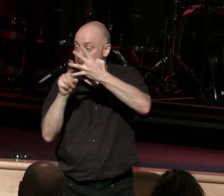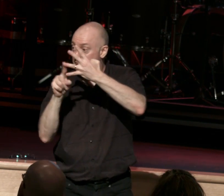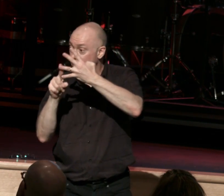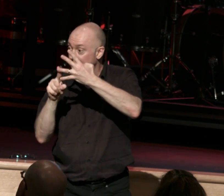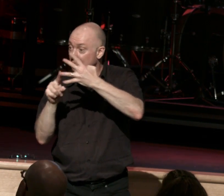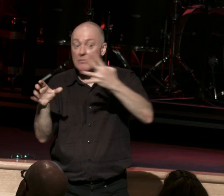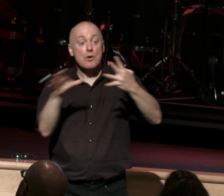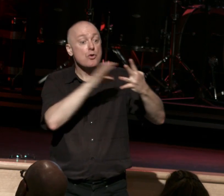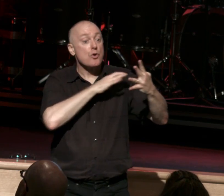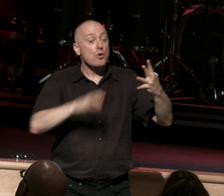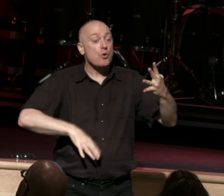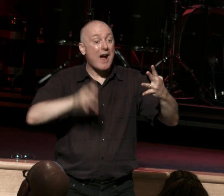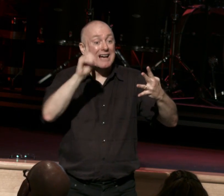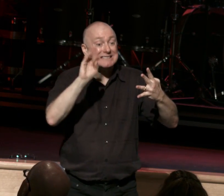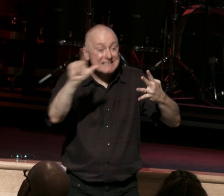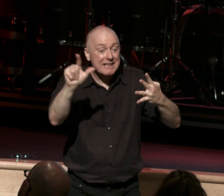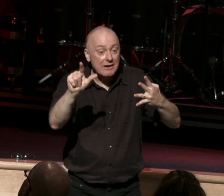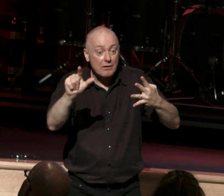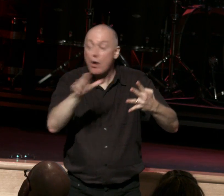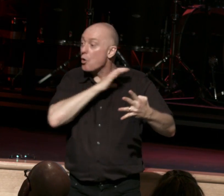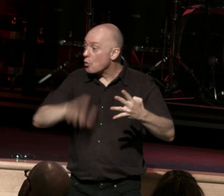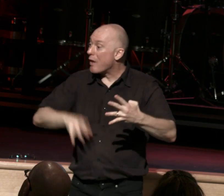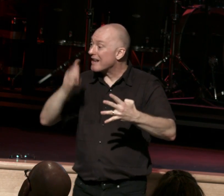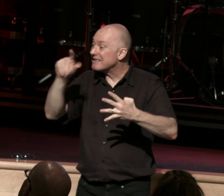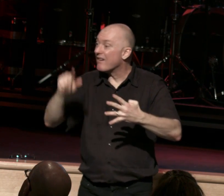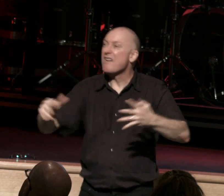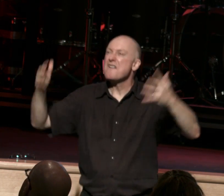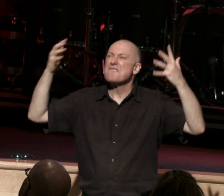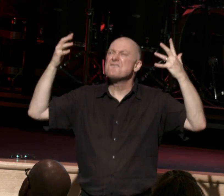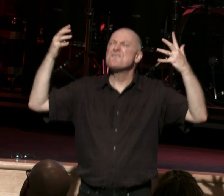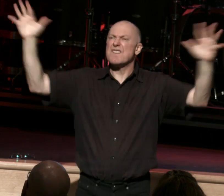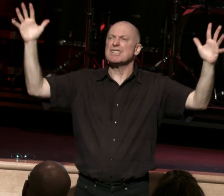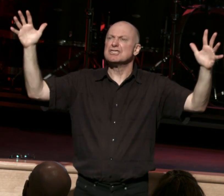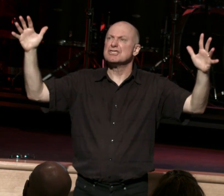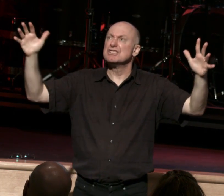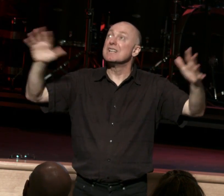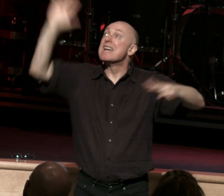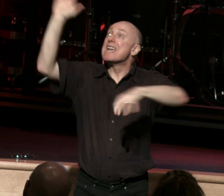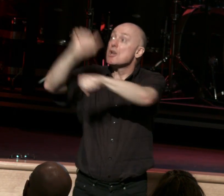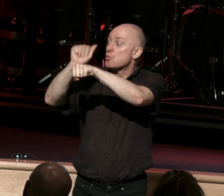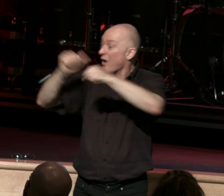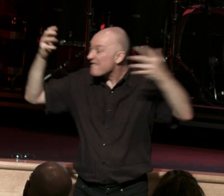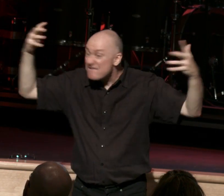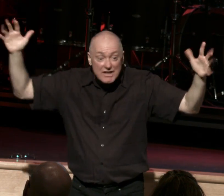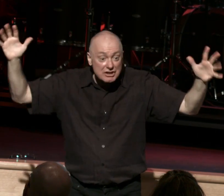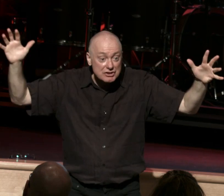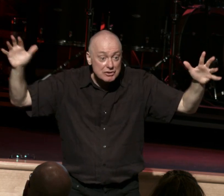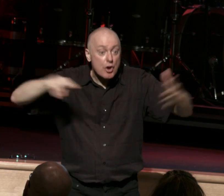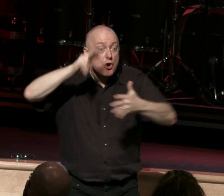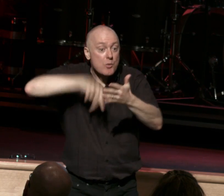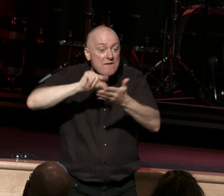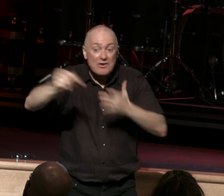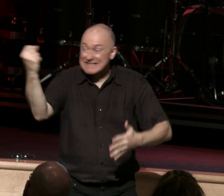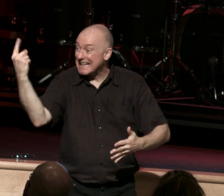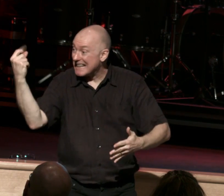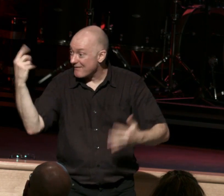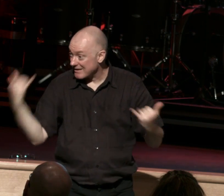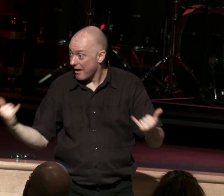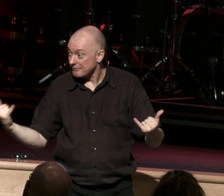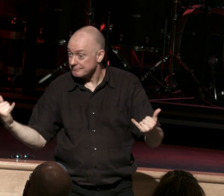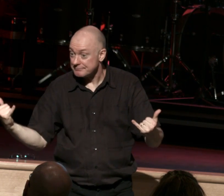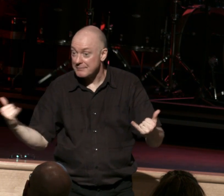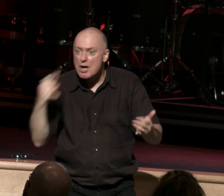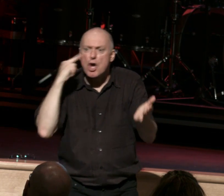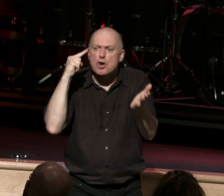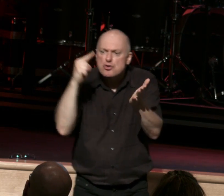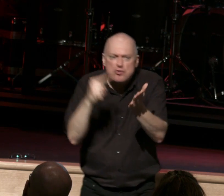three, it's Christ's deal. The once for all sacrifice is Christ's deal. It finished his work. It finished his work. Look at verse 11